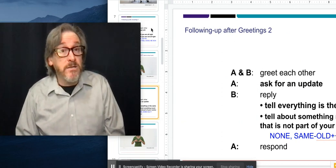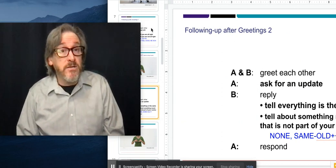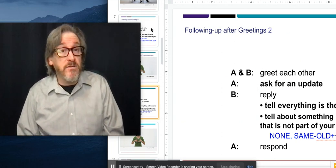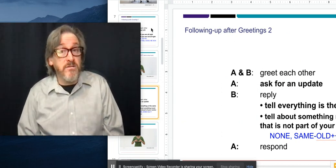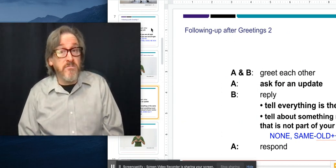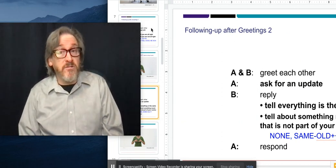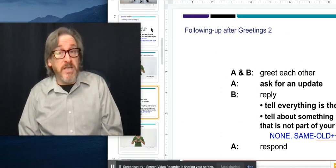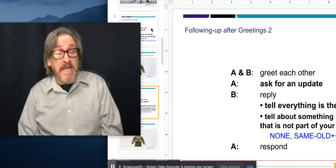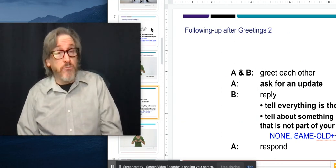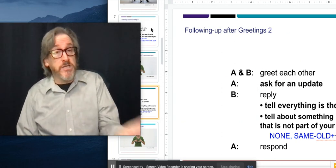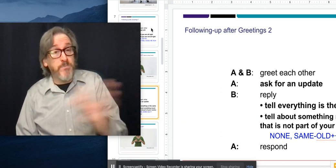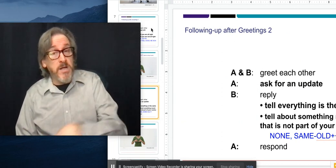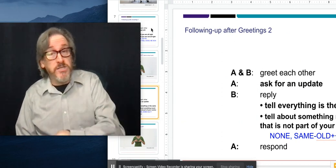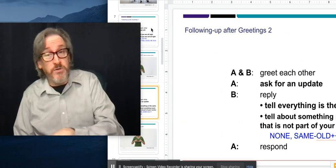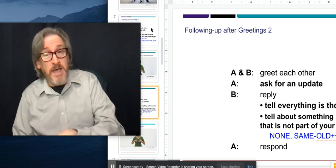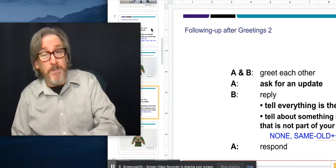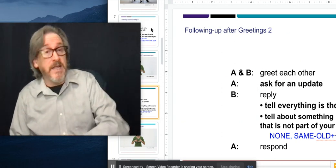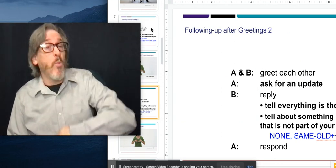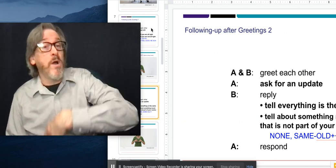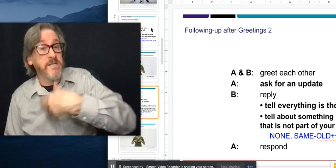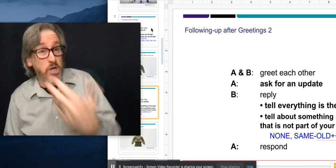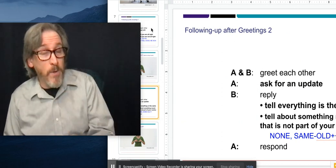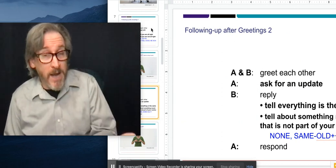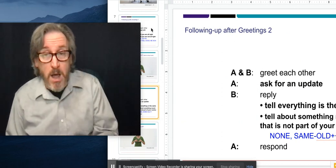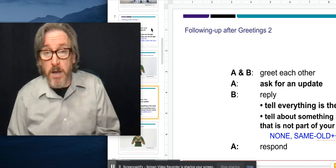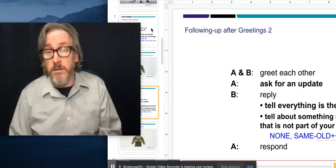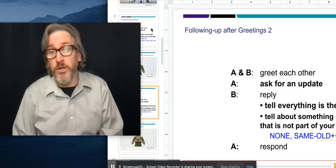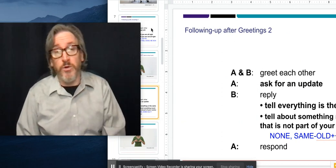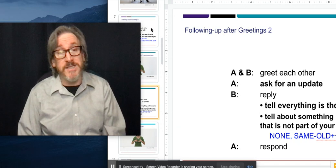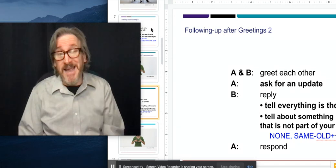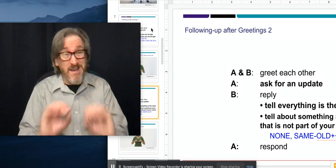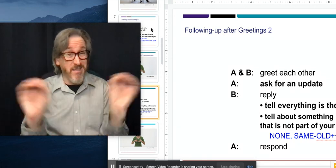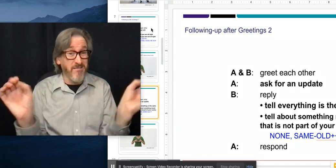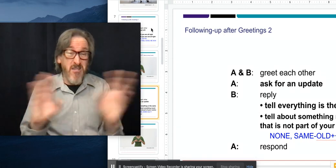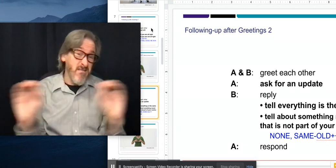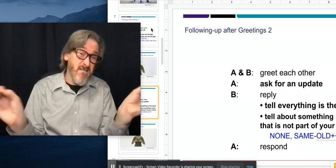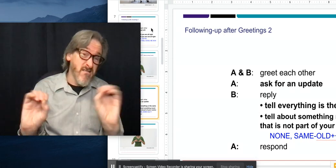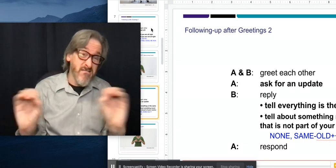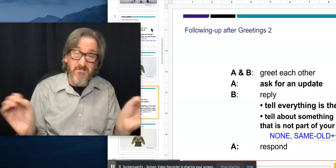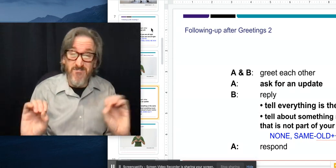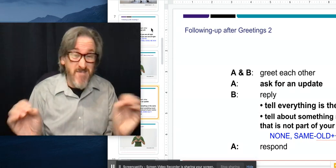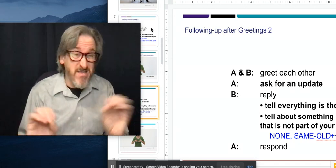And in response to that being like, what is going on? You could say